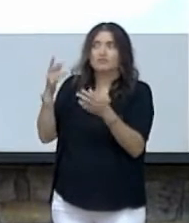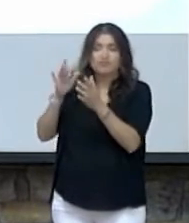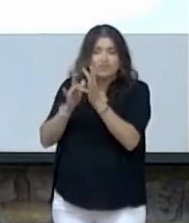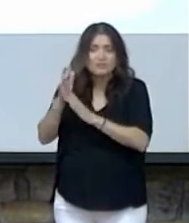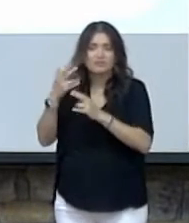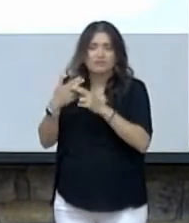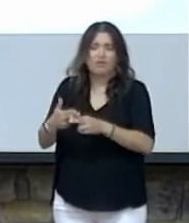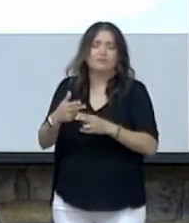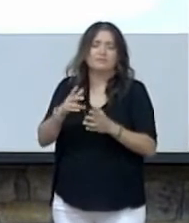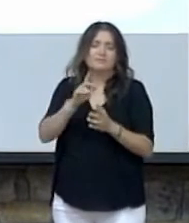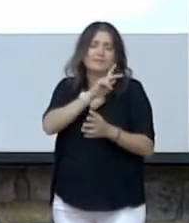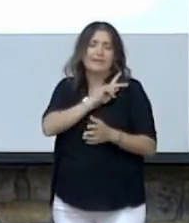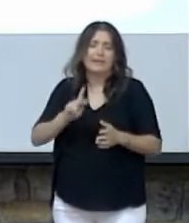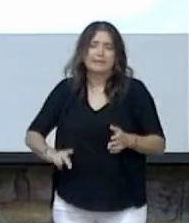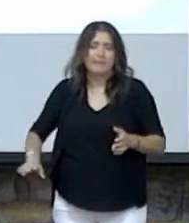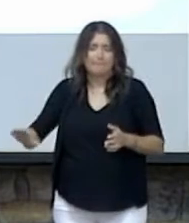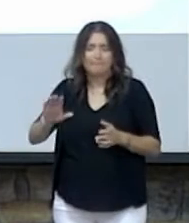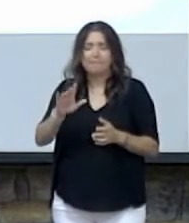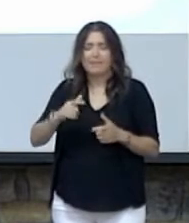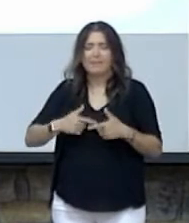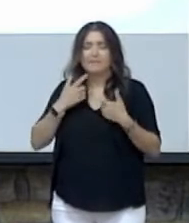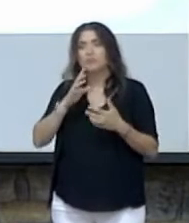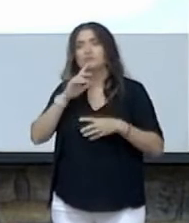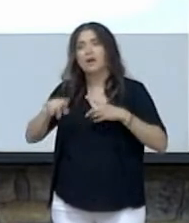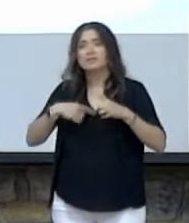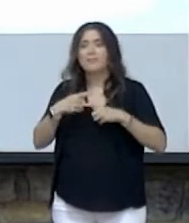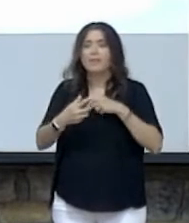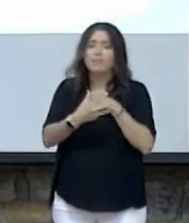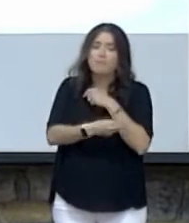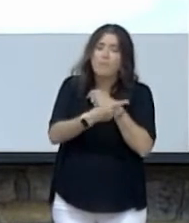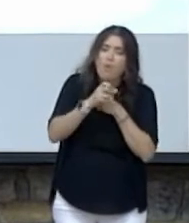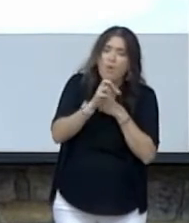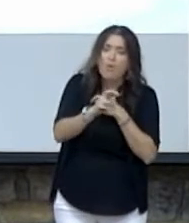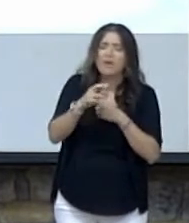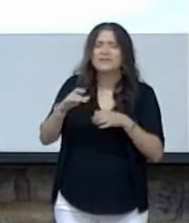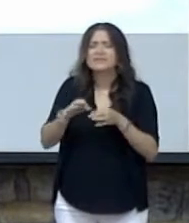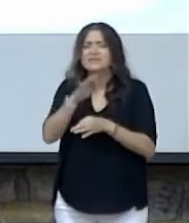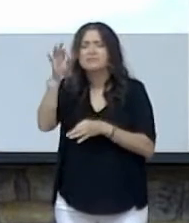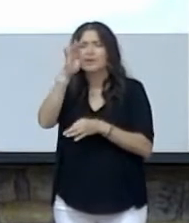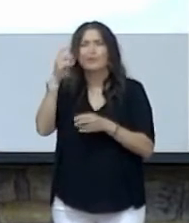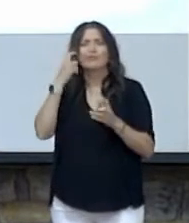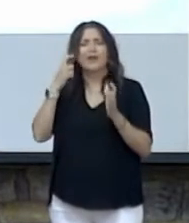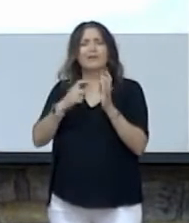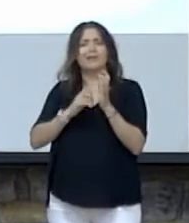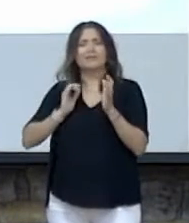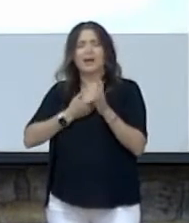living. We talked about the poor in spirit, recognizing